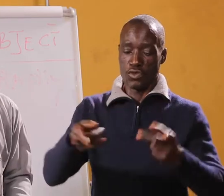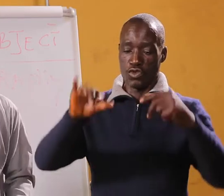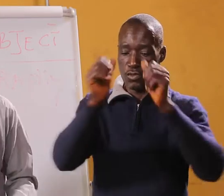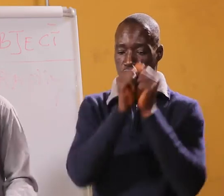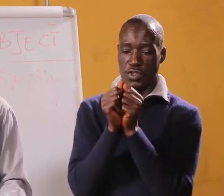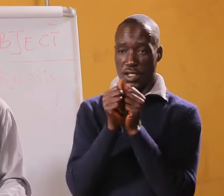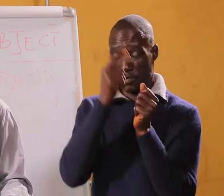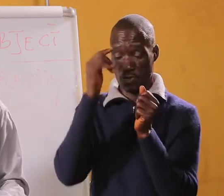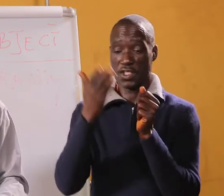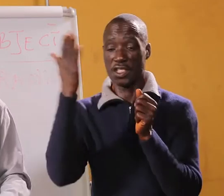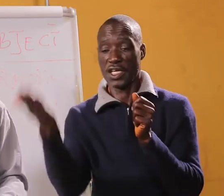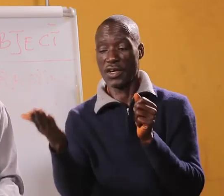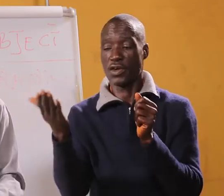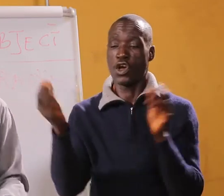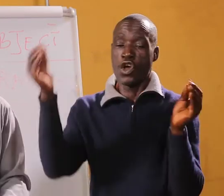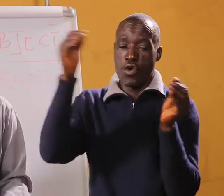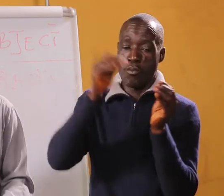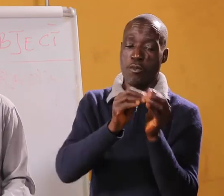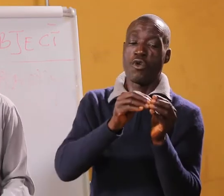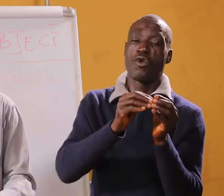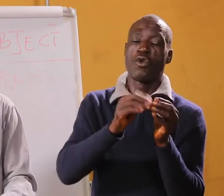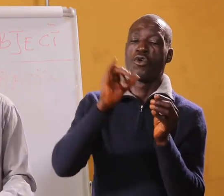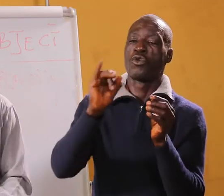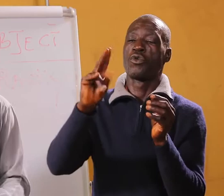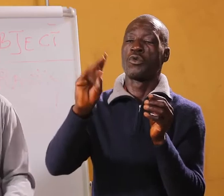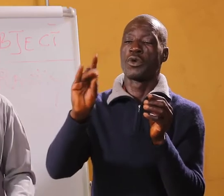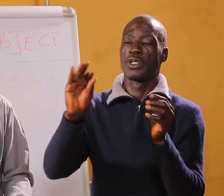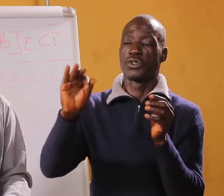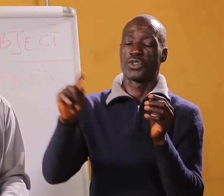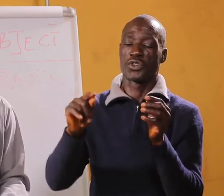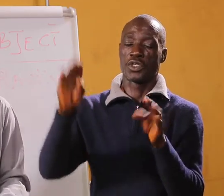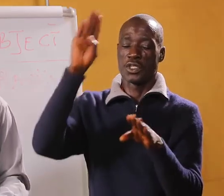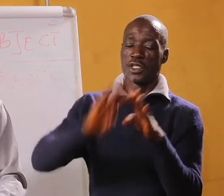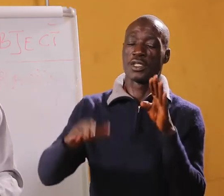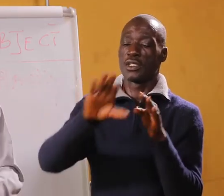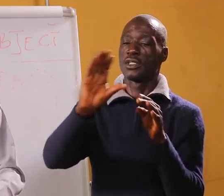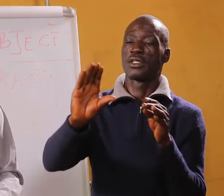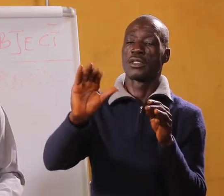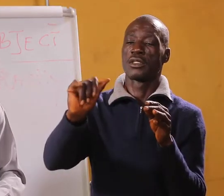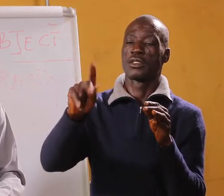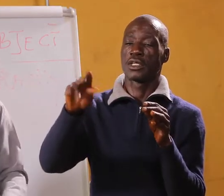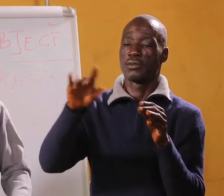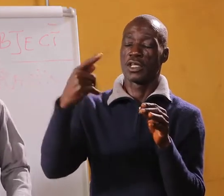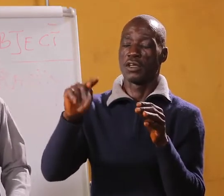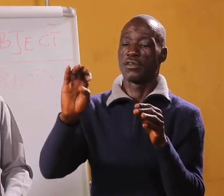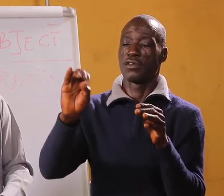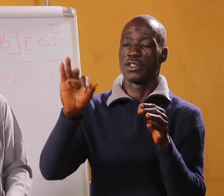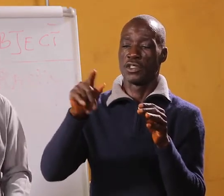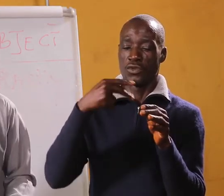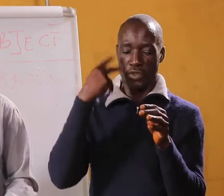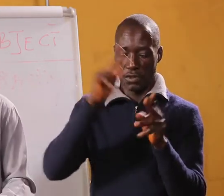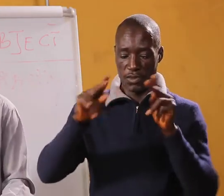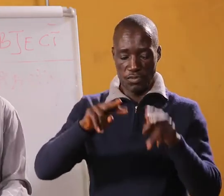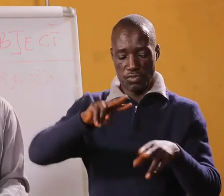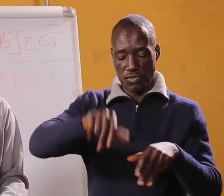are more industry than Cairo, the capital of Egypt. So you find the people settle along the